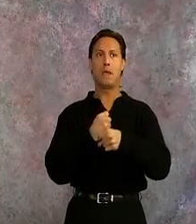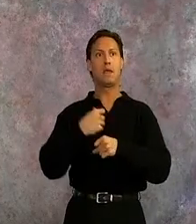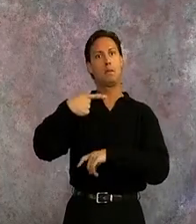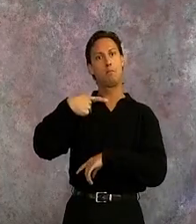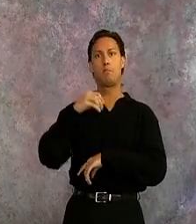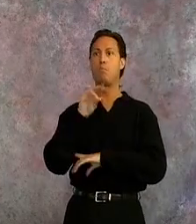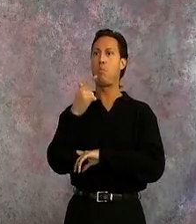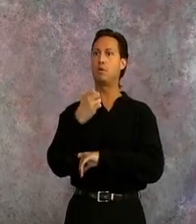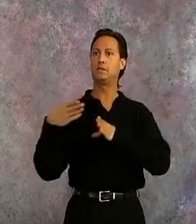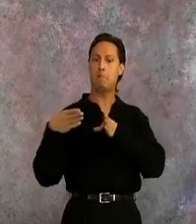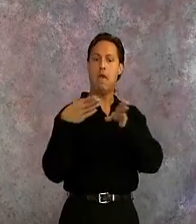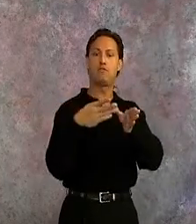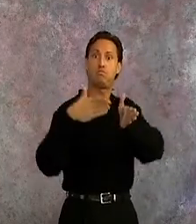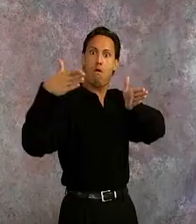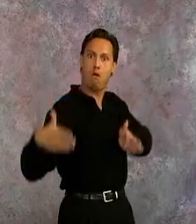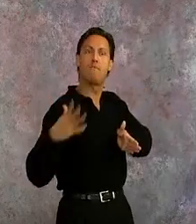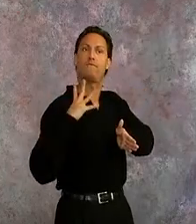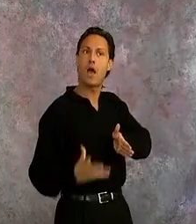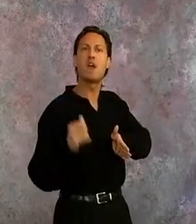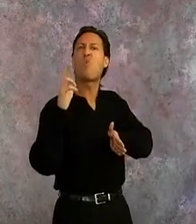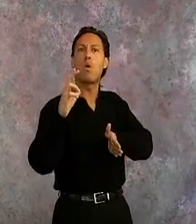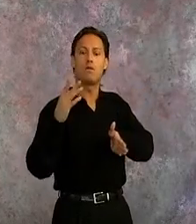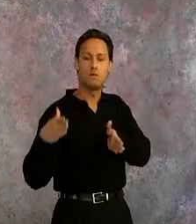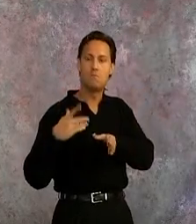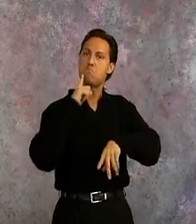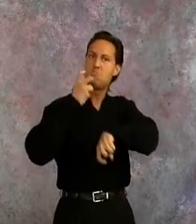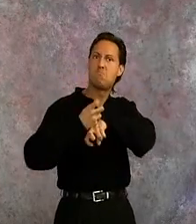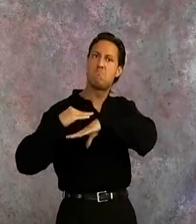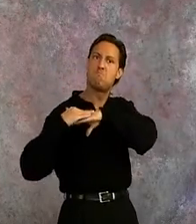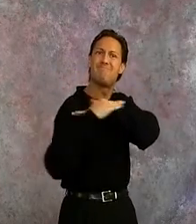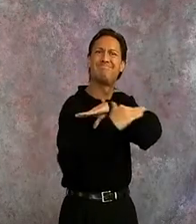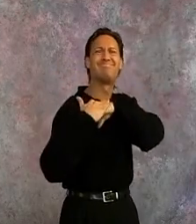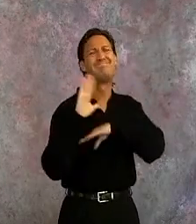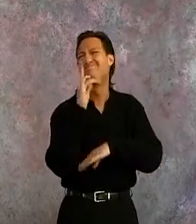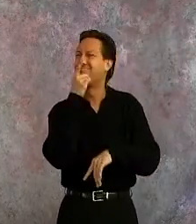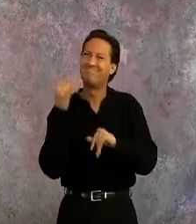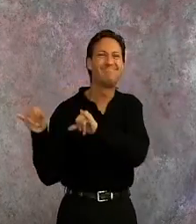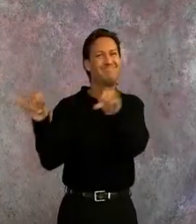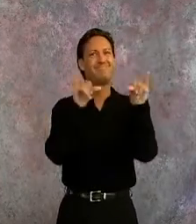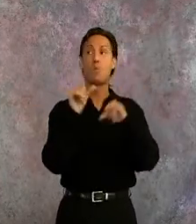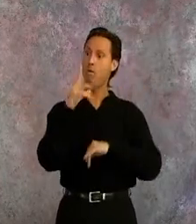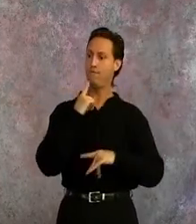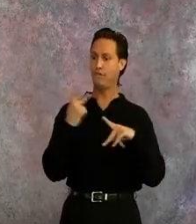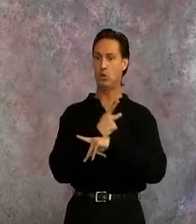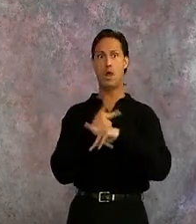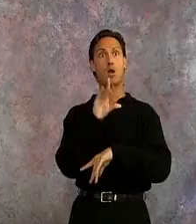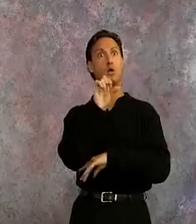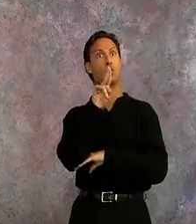portage paths or ultralight canoes or whatever. It's basically about treating people as individuals and finding out